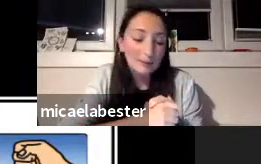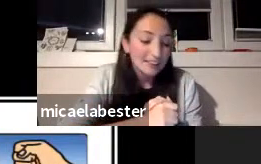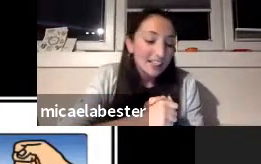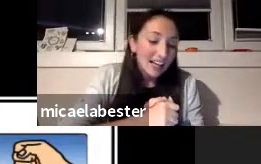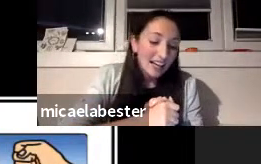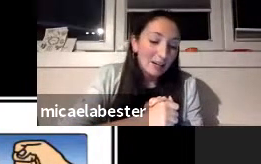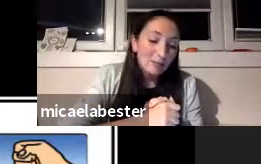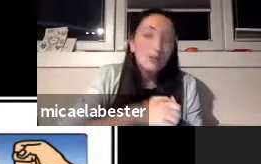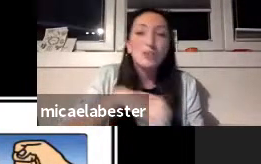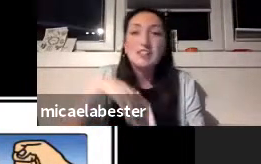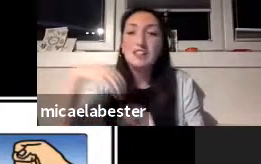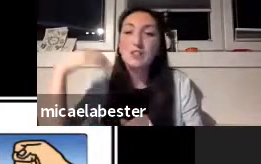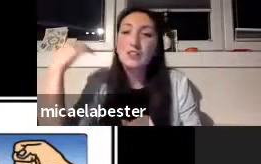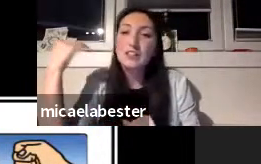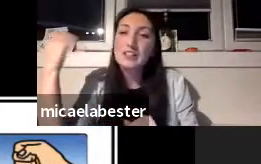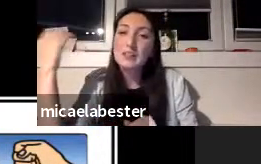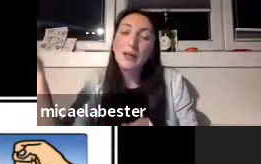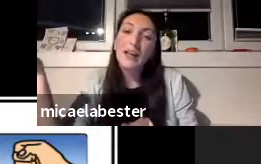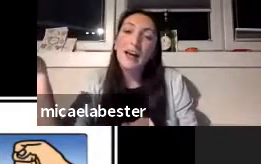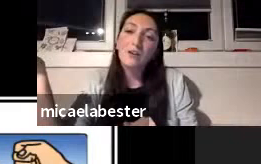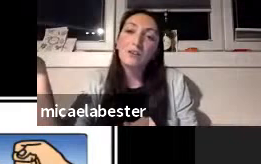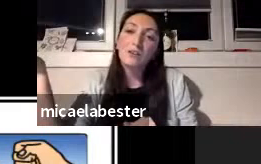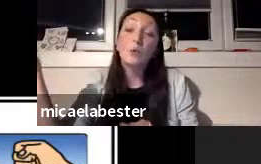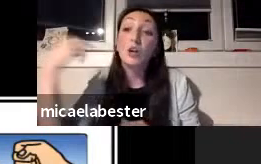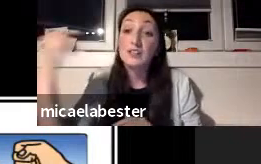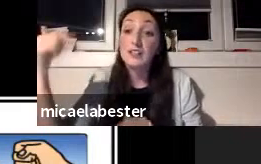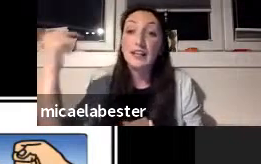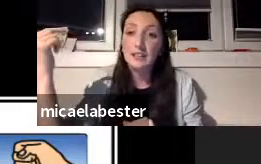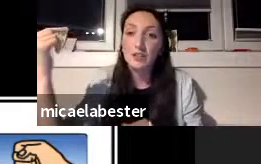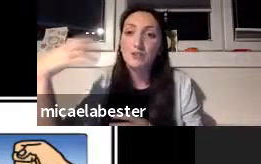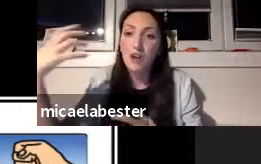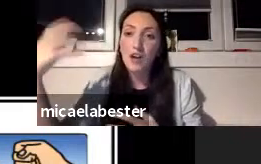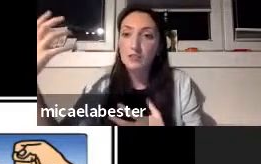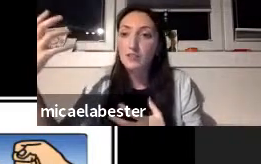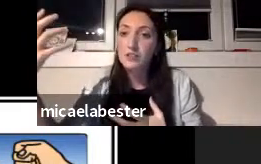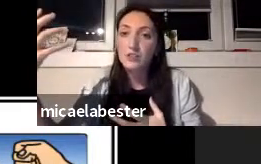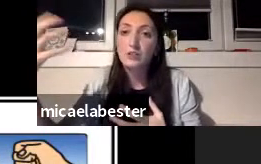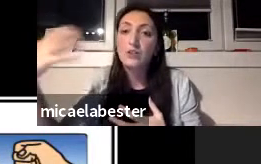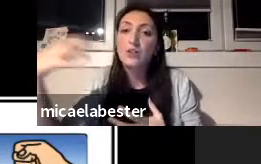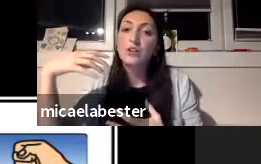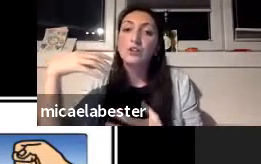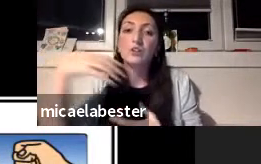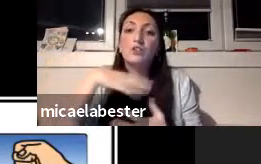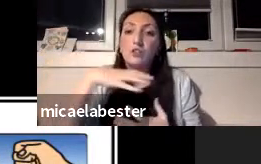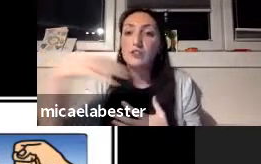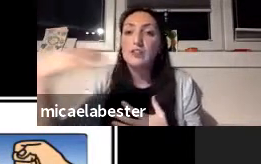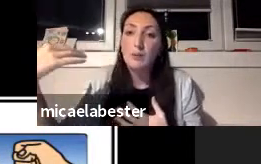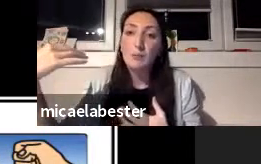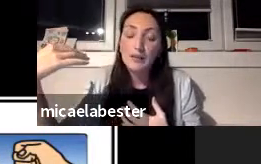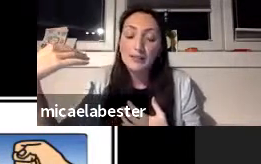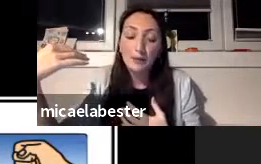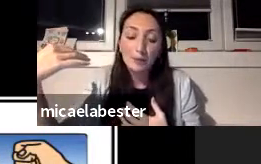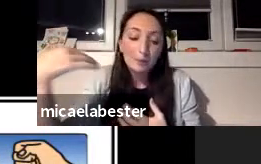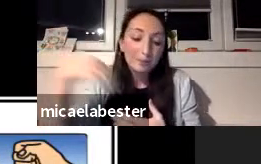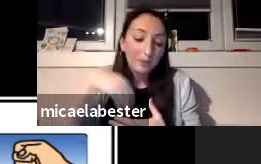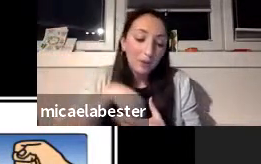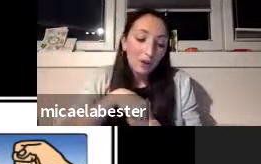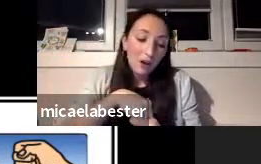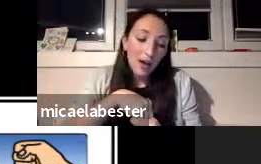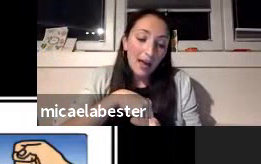like that. So just as you can spell out words in English if you're asked to, you could do the same in